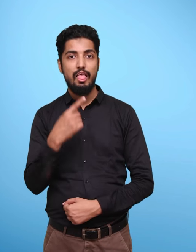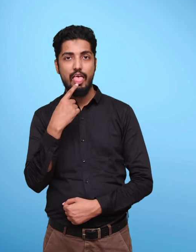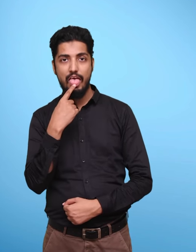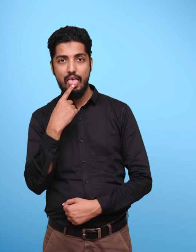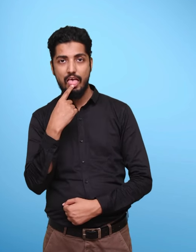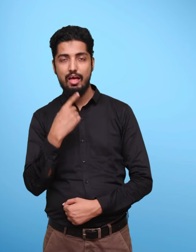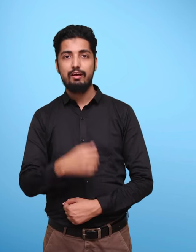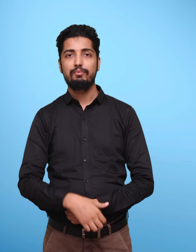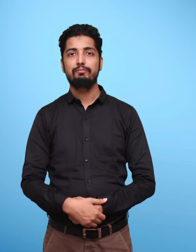tongue,